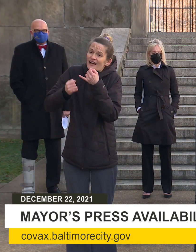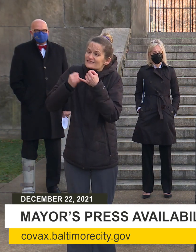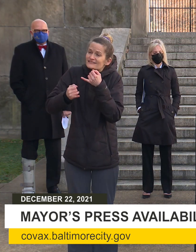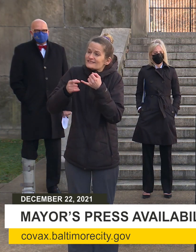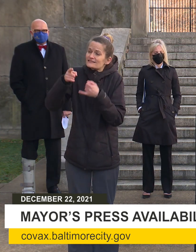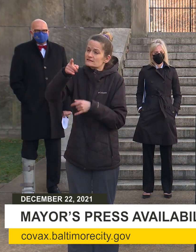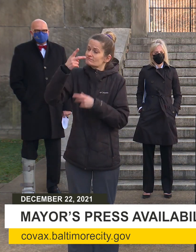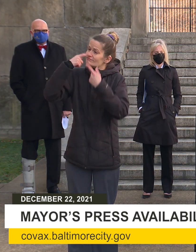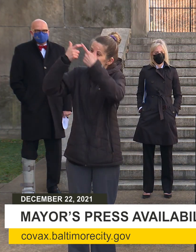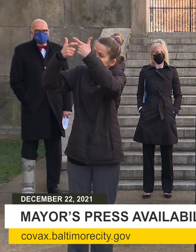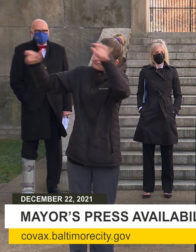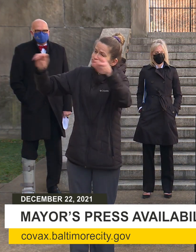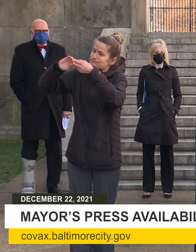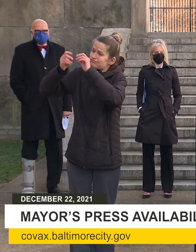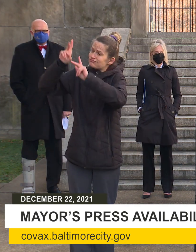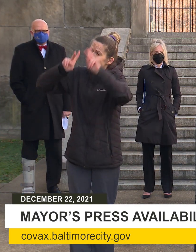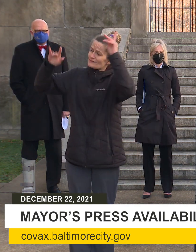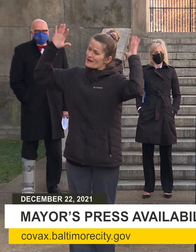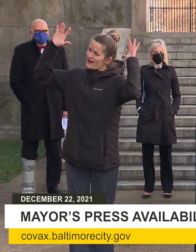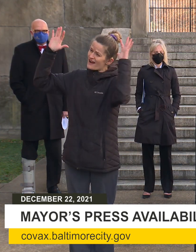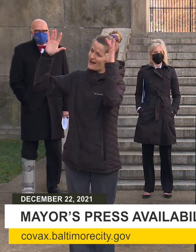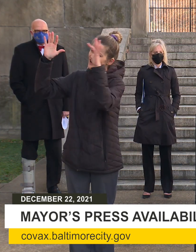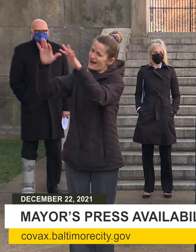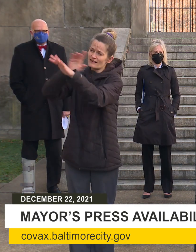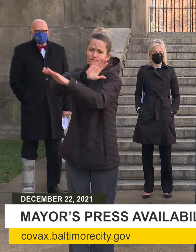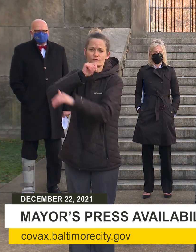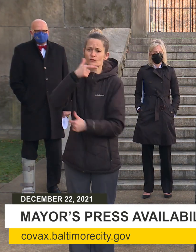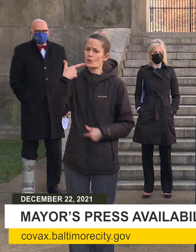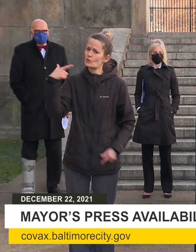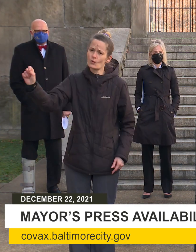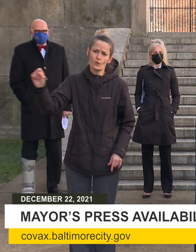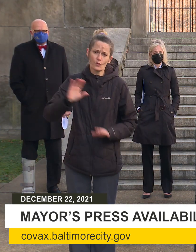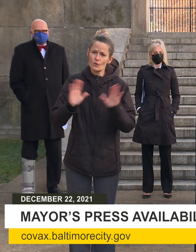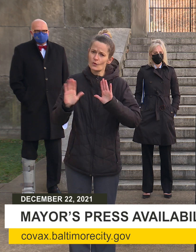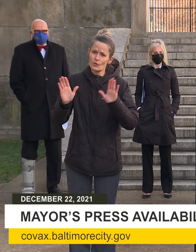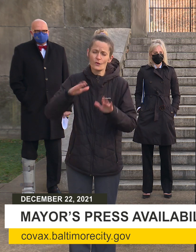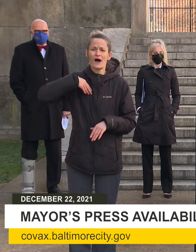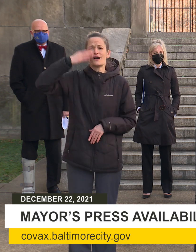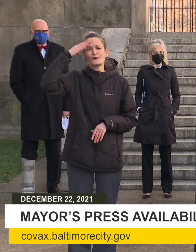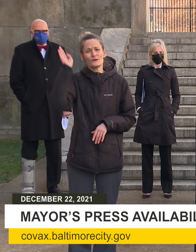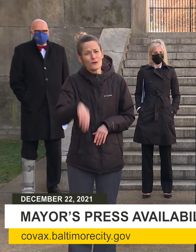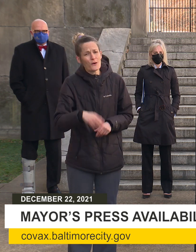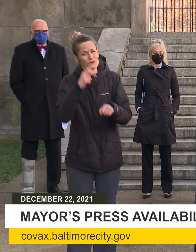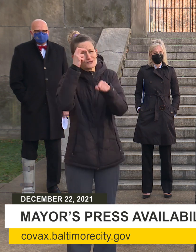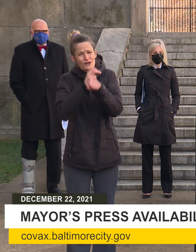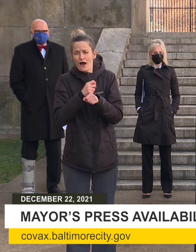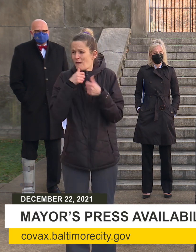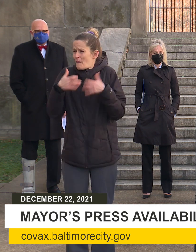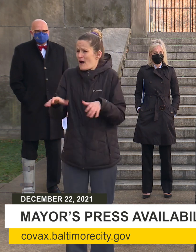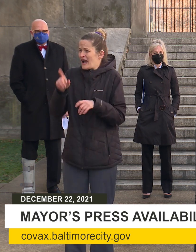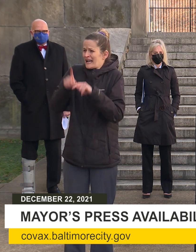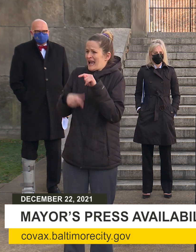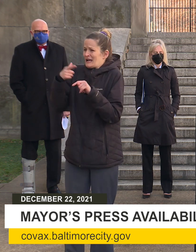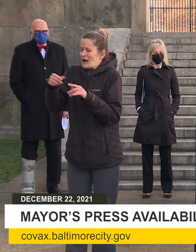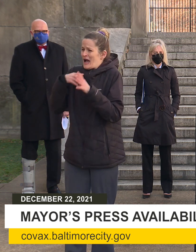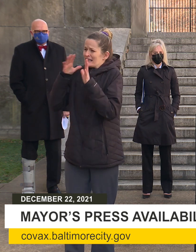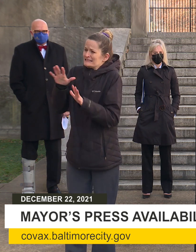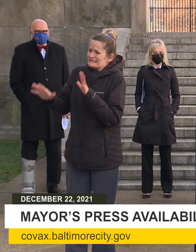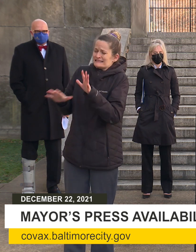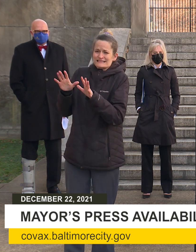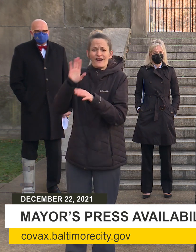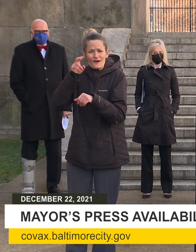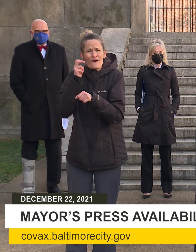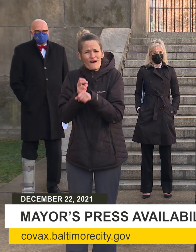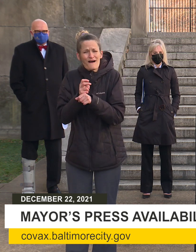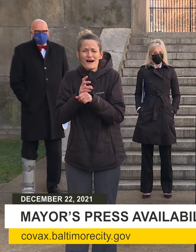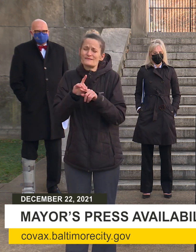know this is difficult, but it is needed. As we all apply these measures Together, we will reduce the spread,